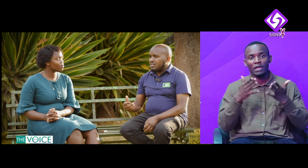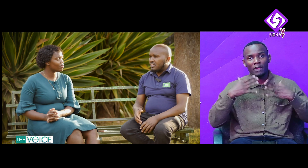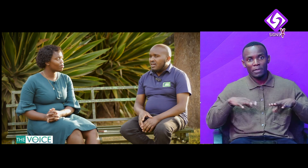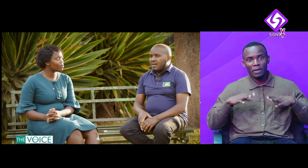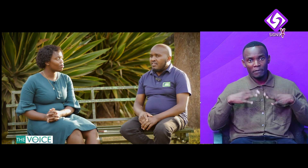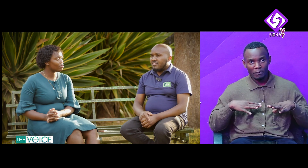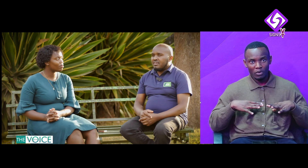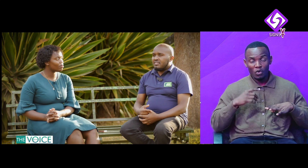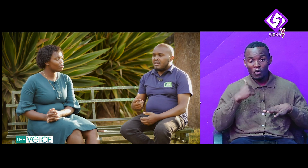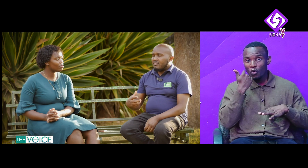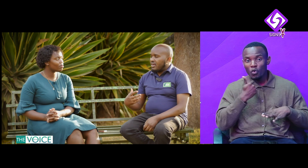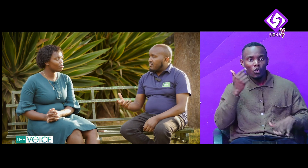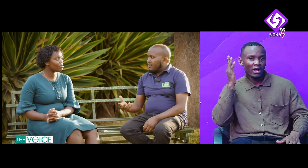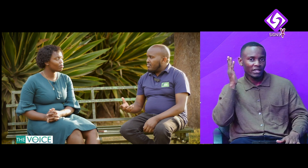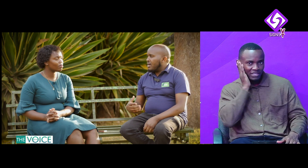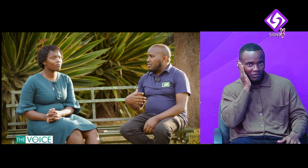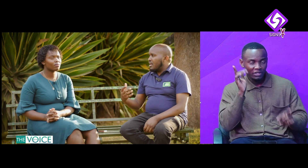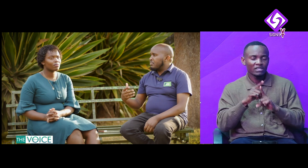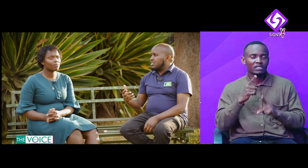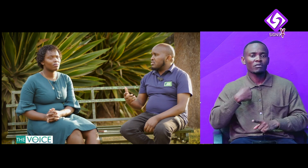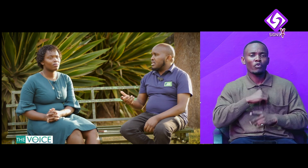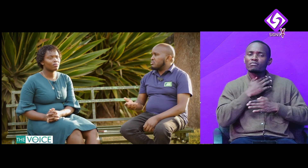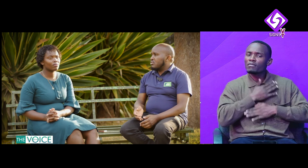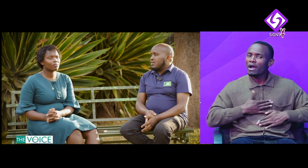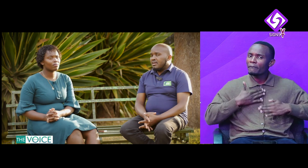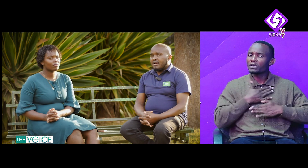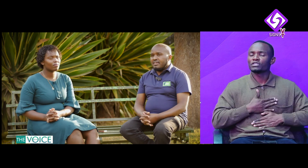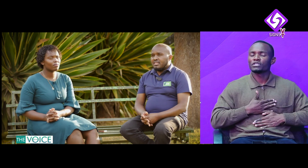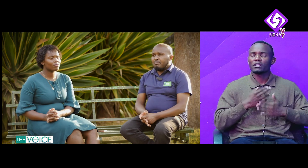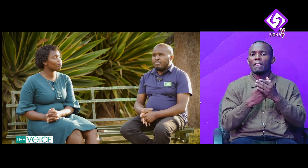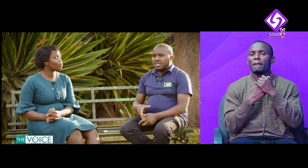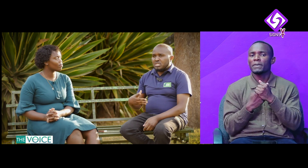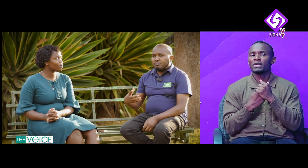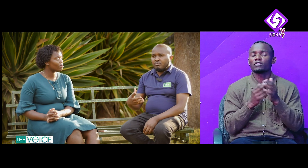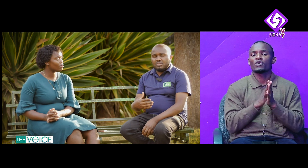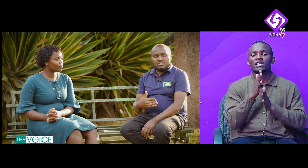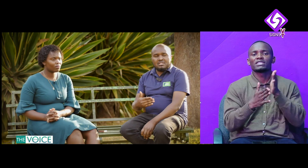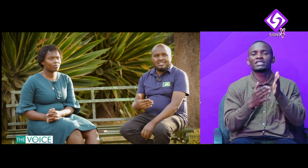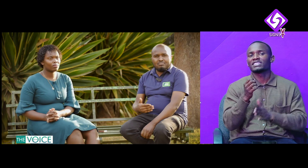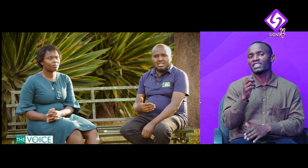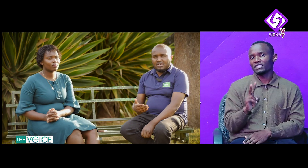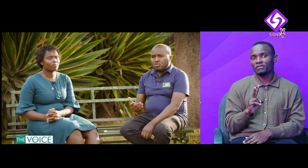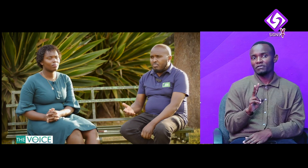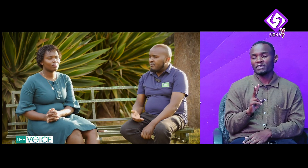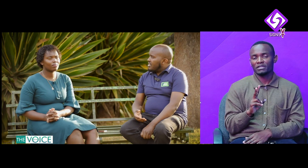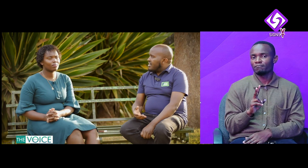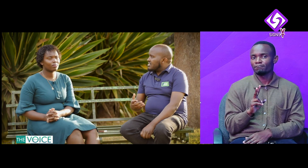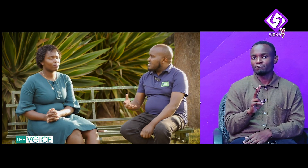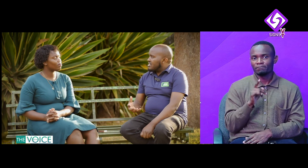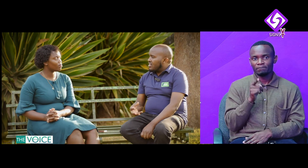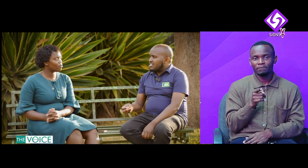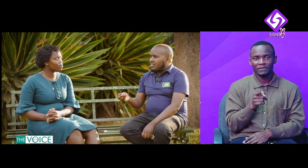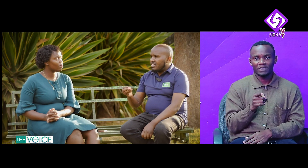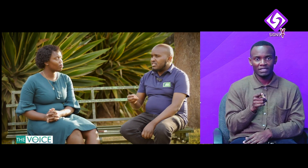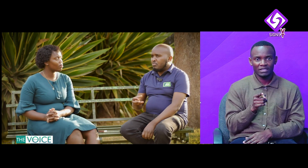people that are deaf. And we really appreciate that you guys, the partnership with Science Media Group and